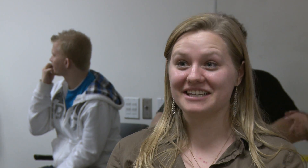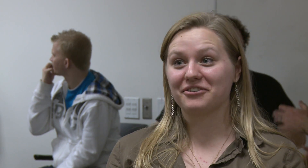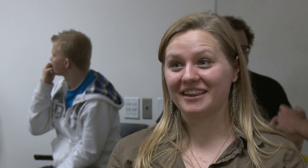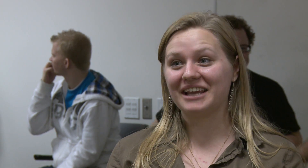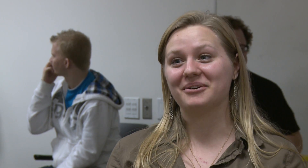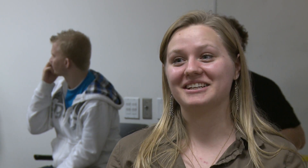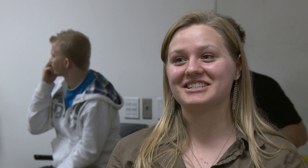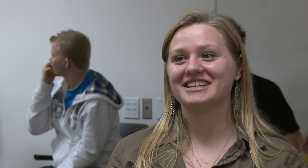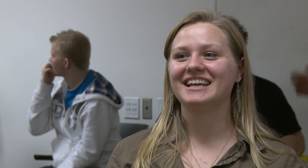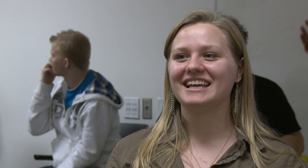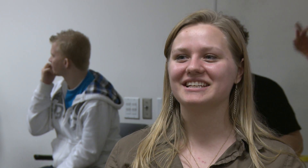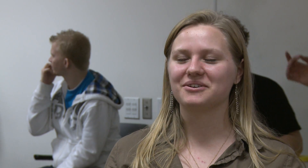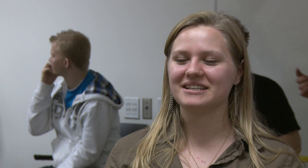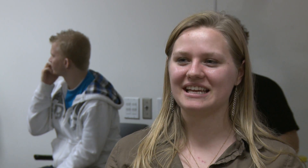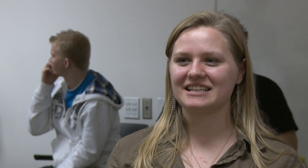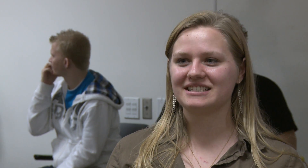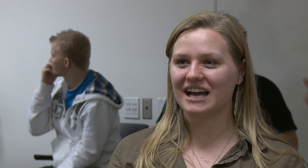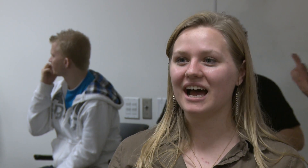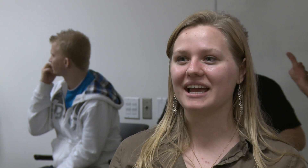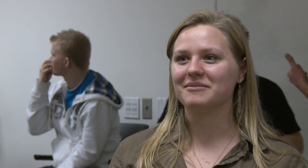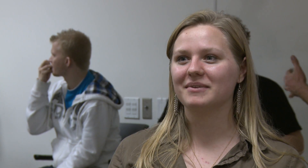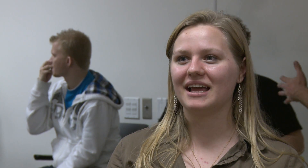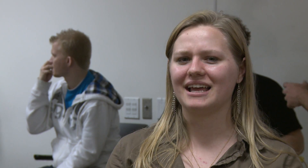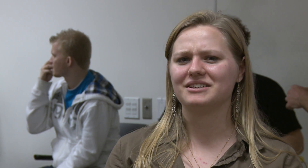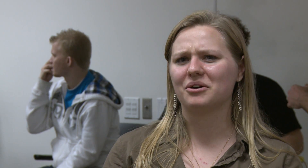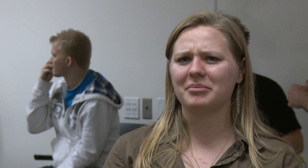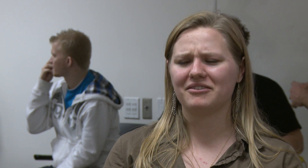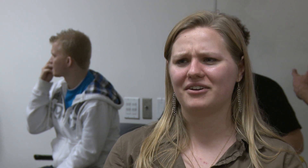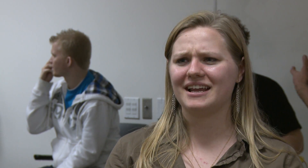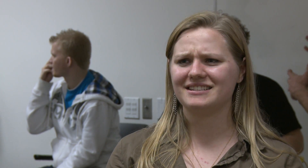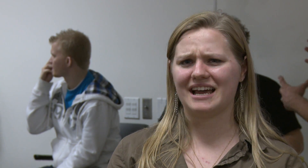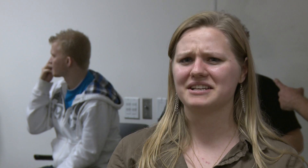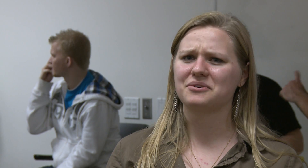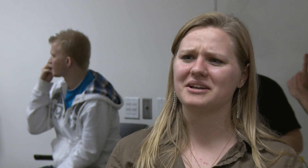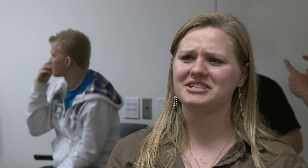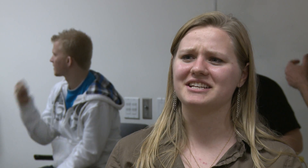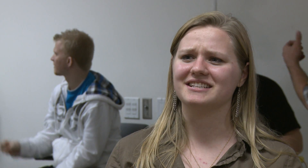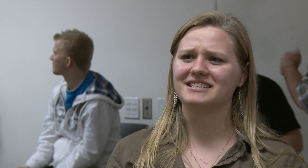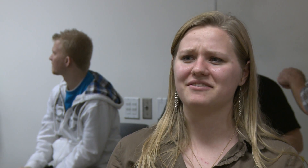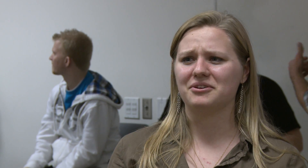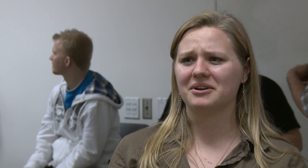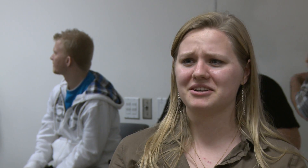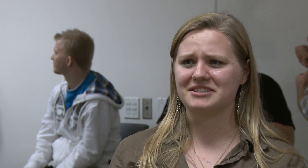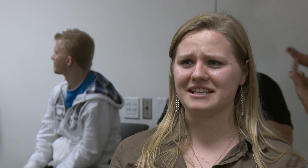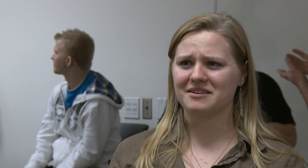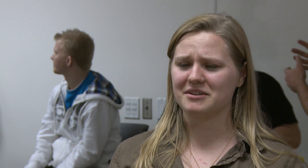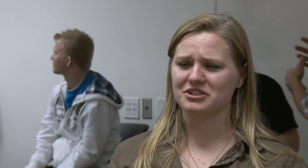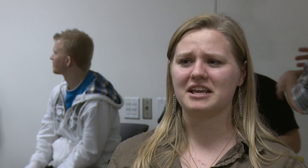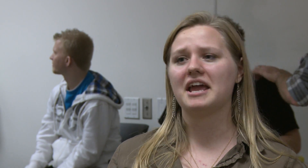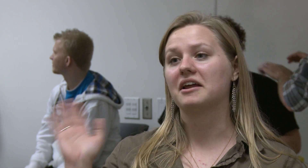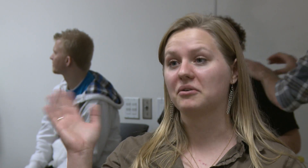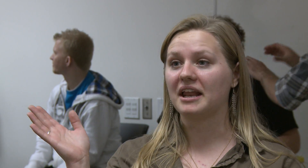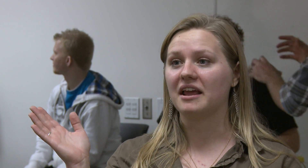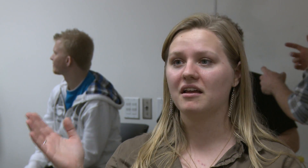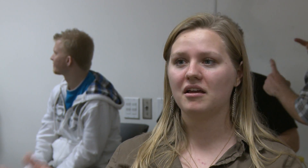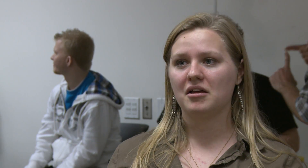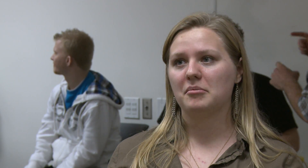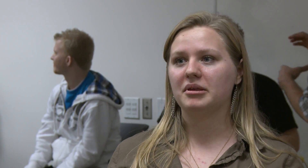different language. And so it takes time, and don't be afraid to ask questions. If you don't understand something, just say, hey, I don't get it. People